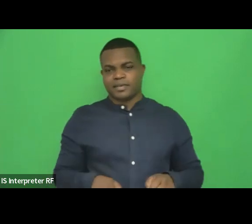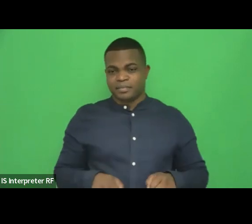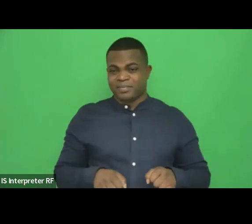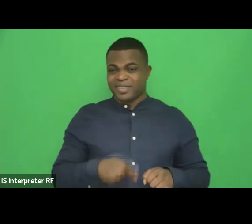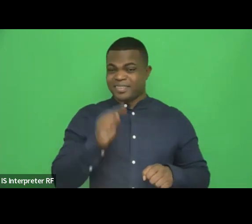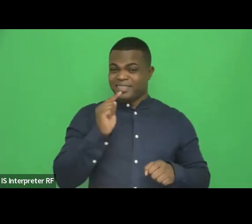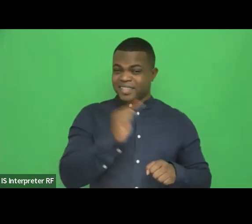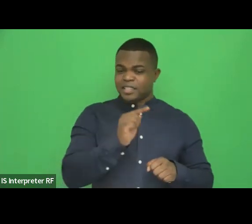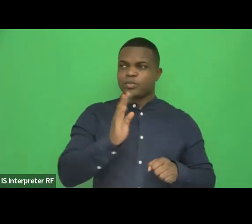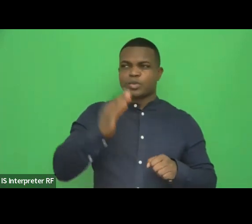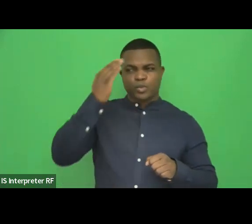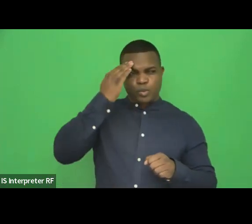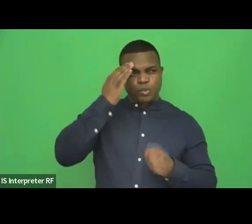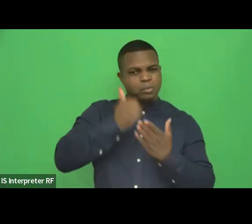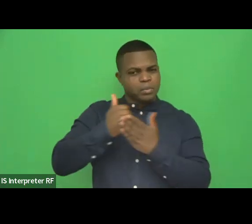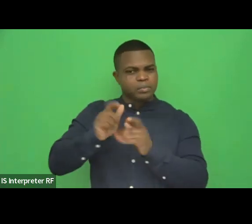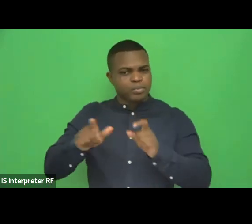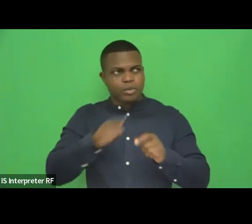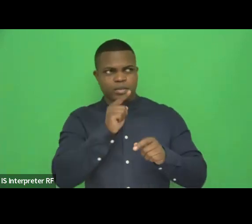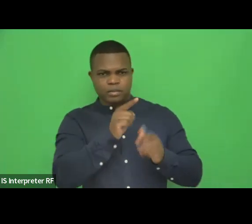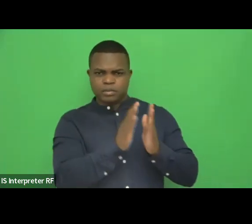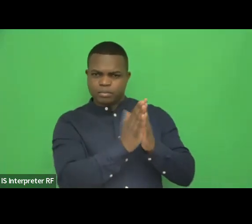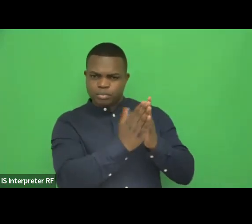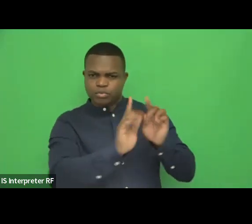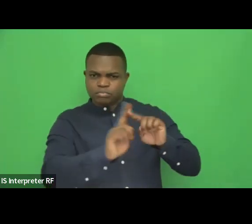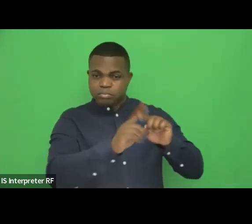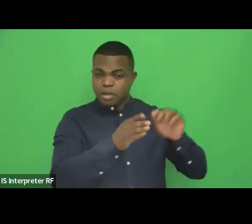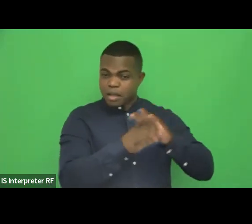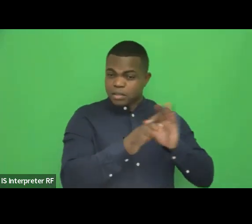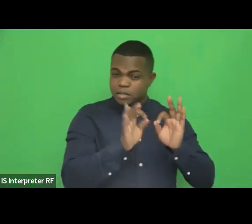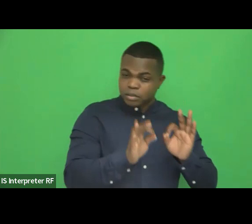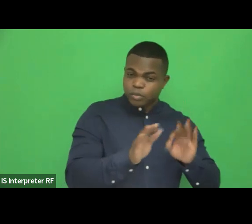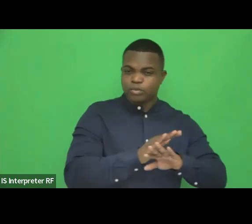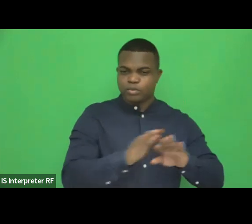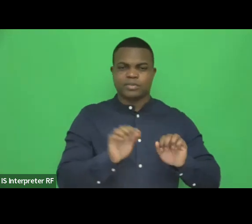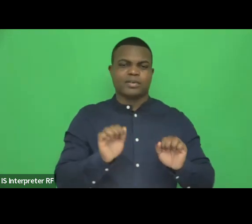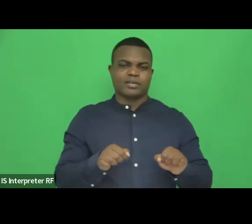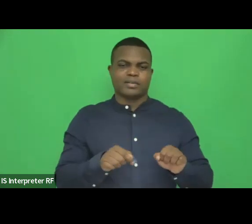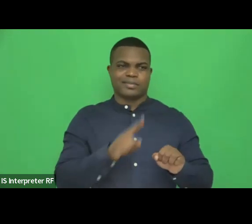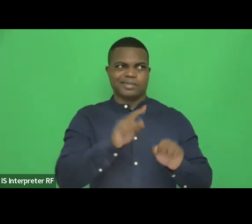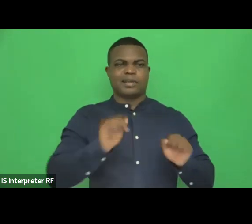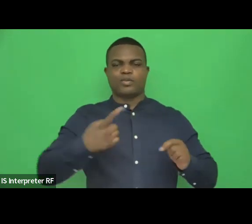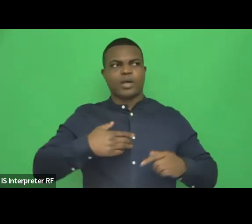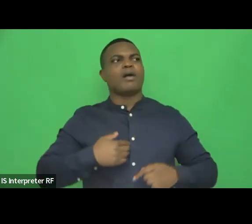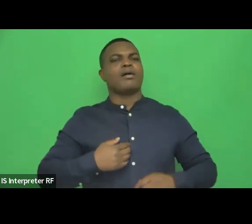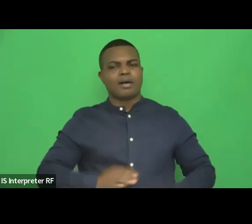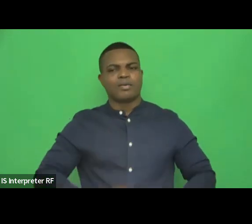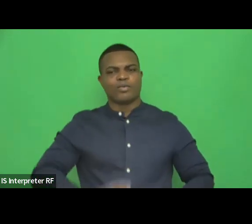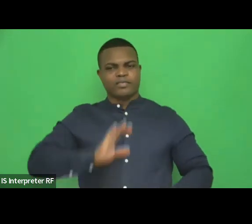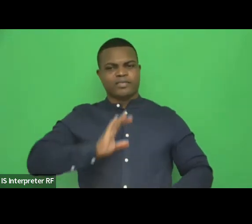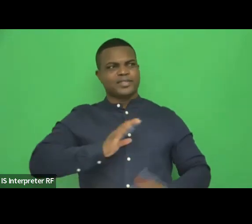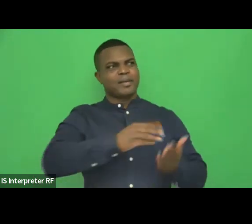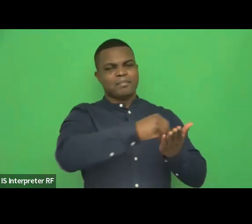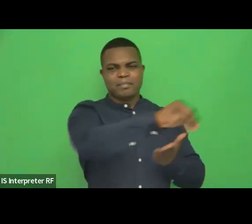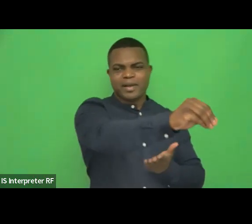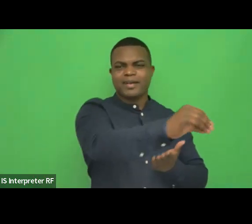that accessibility metadata and be asking about it. So in this first section, we've talked about the DAISY